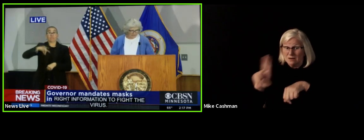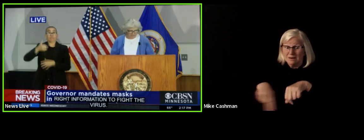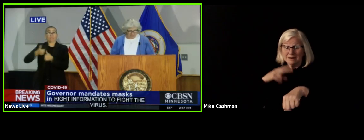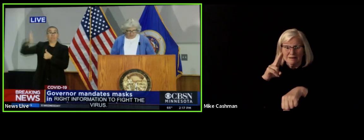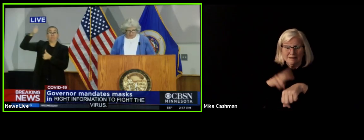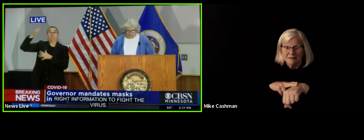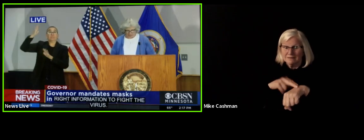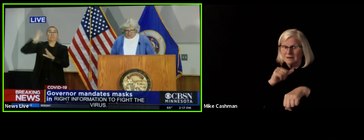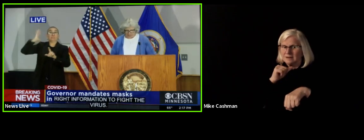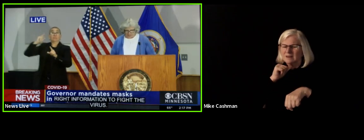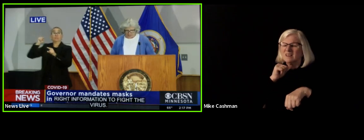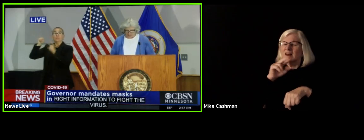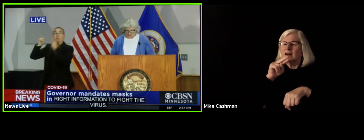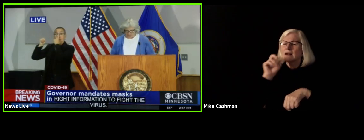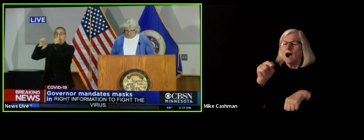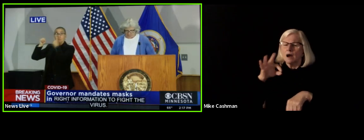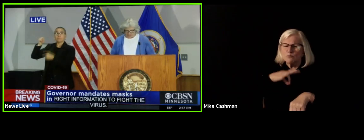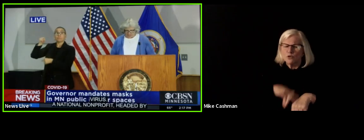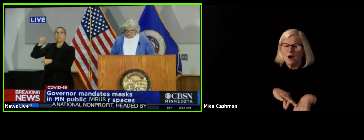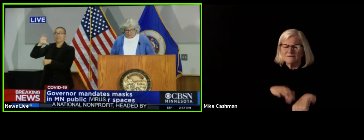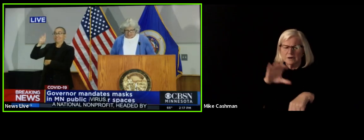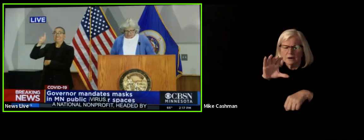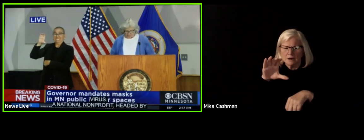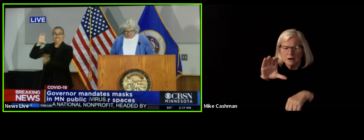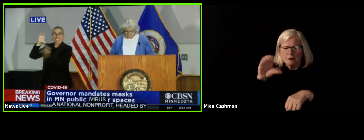for Disease Control Director, Tom Frieden,